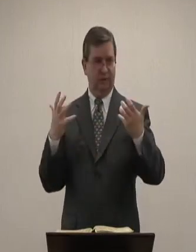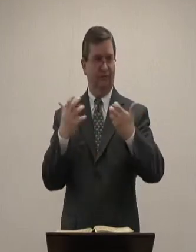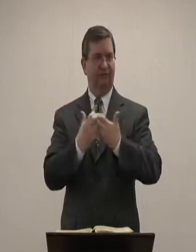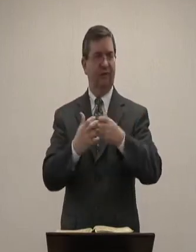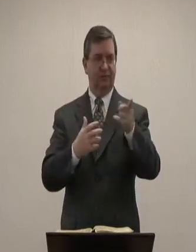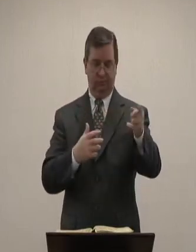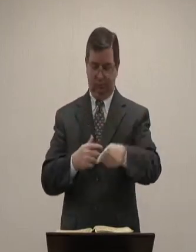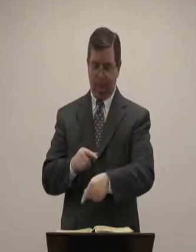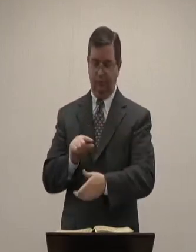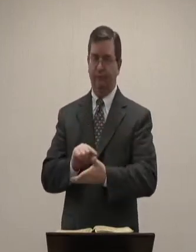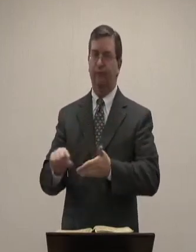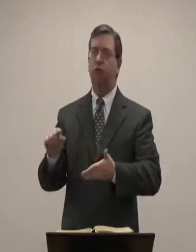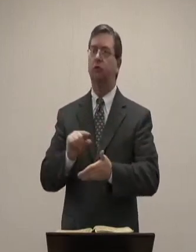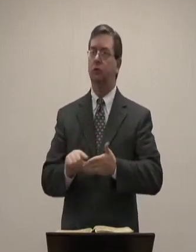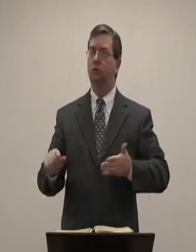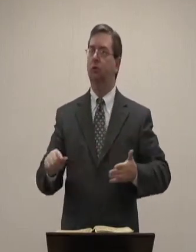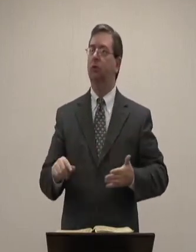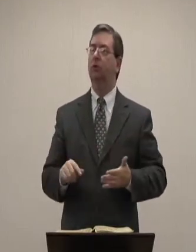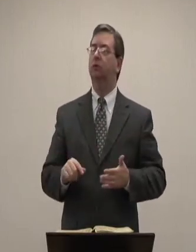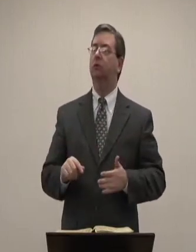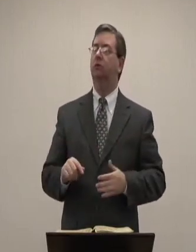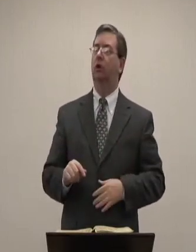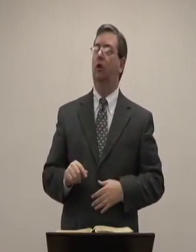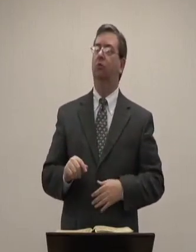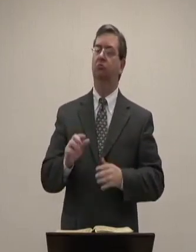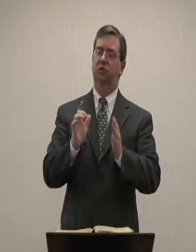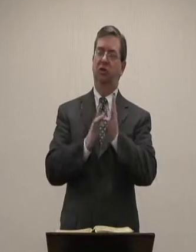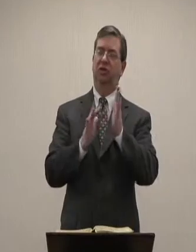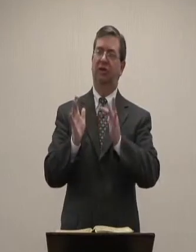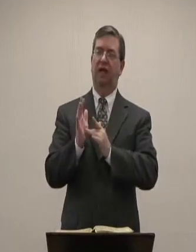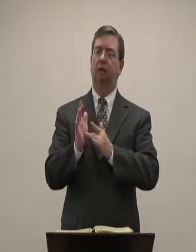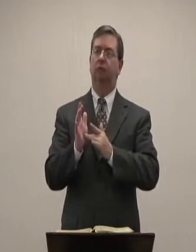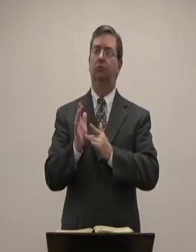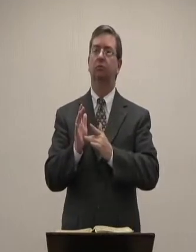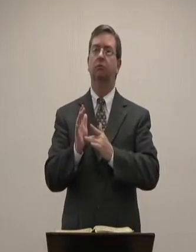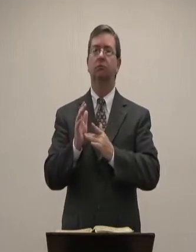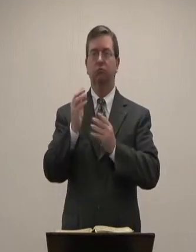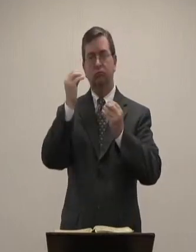our verse is about this morning. It matches perfectly with the sermon.